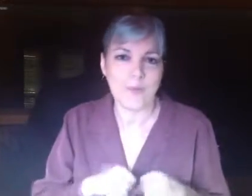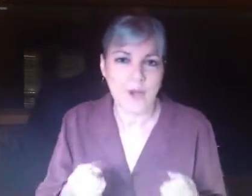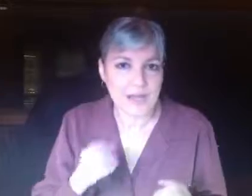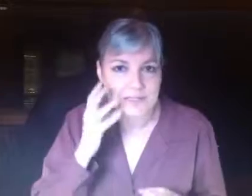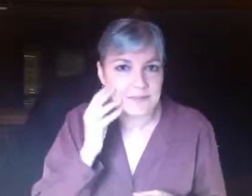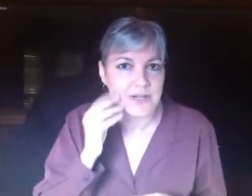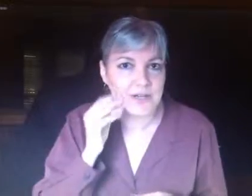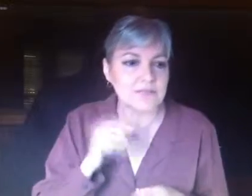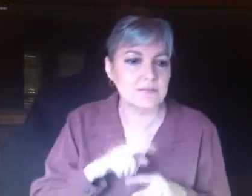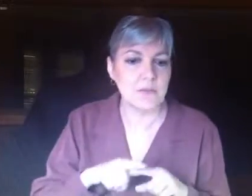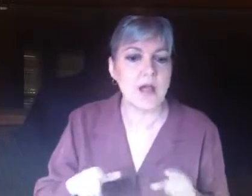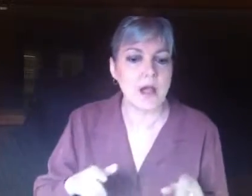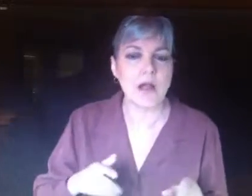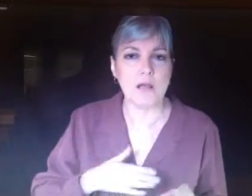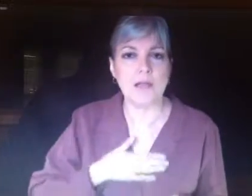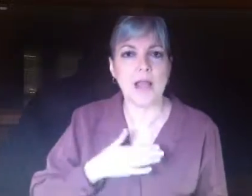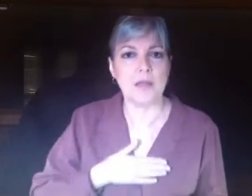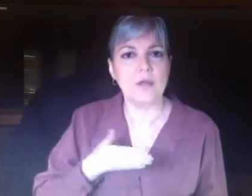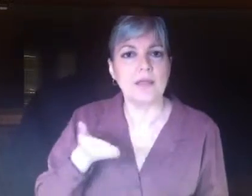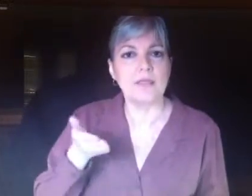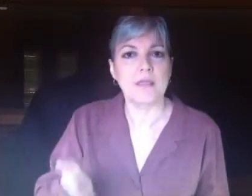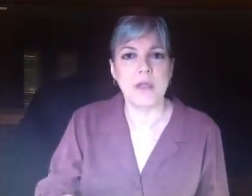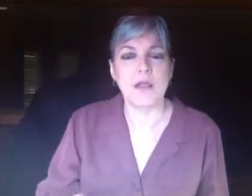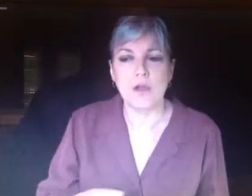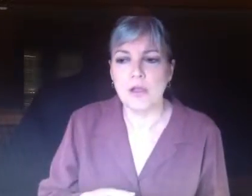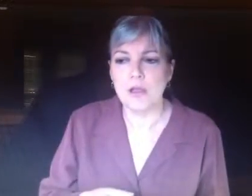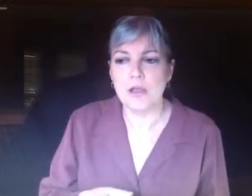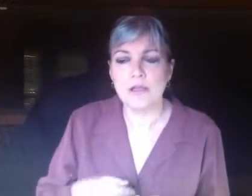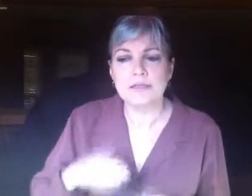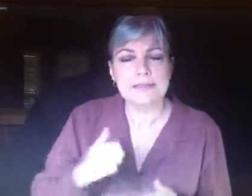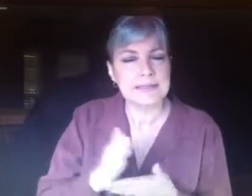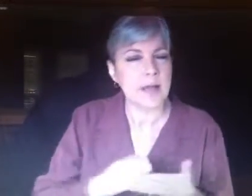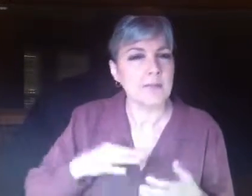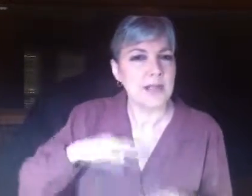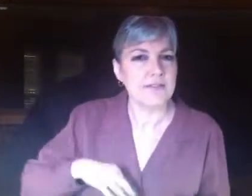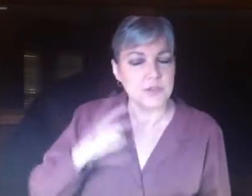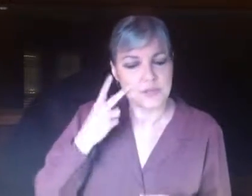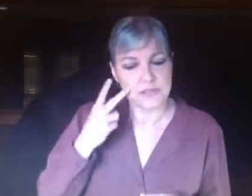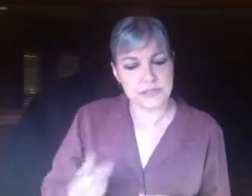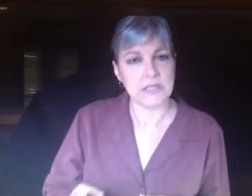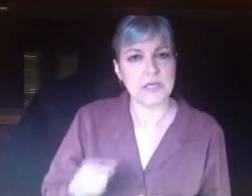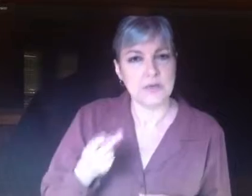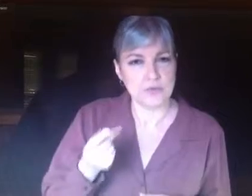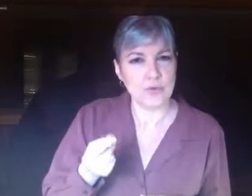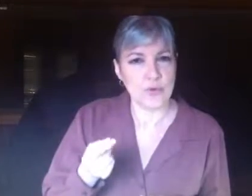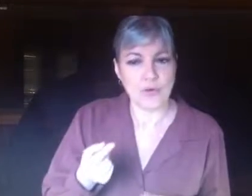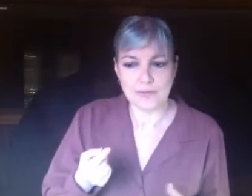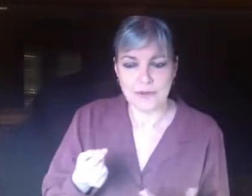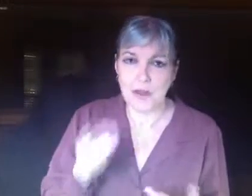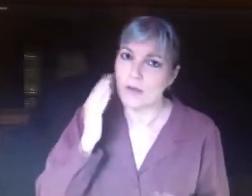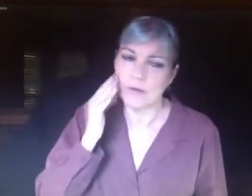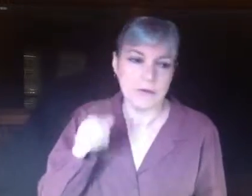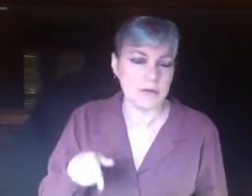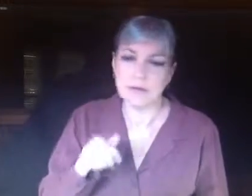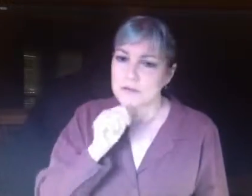And of course, it was a heart-wrenching experience, but I felt that it helped with me being there. It was beneficial for me to